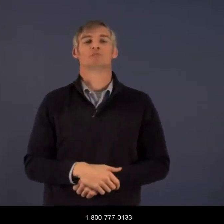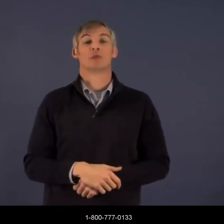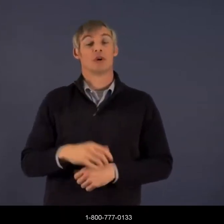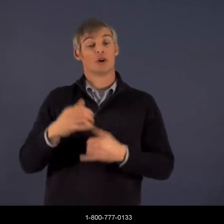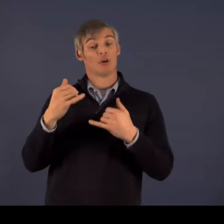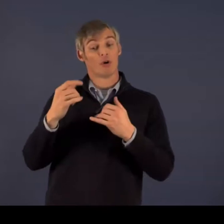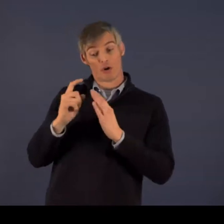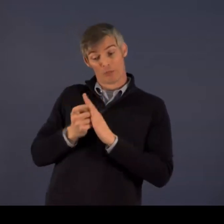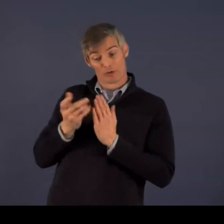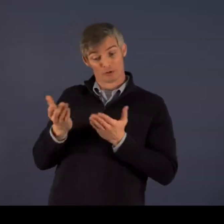1-800-777-0133.